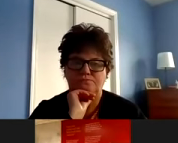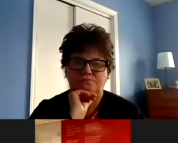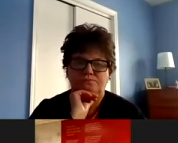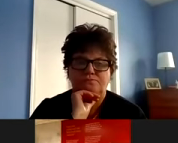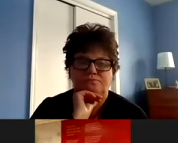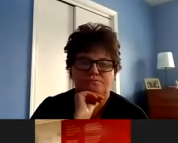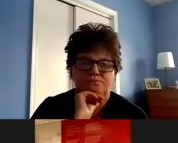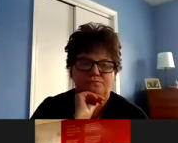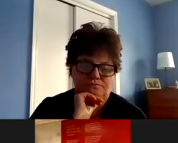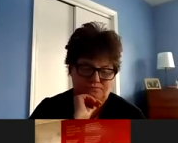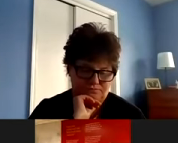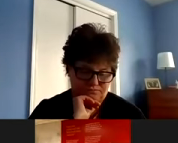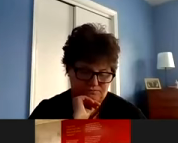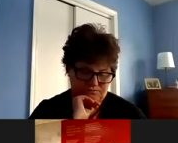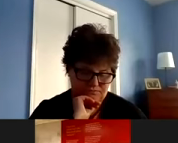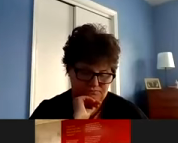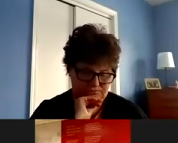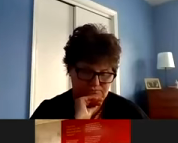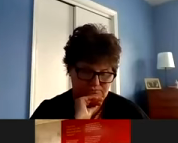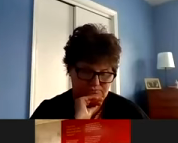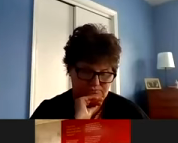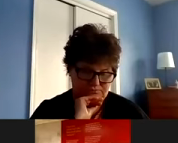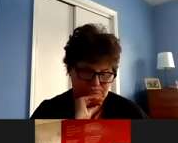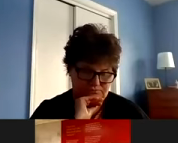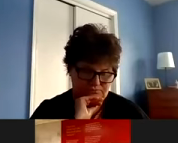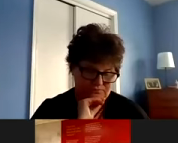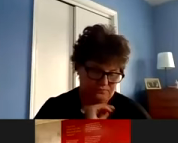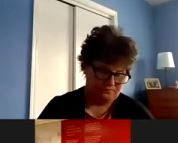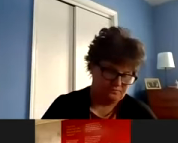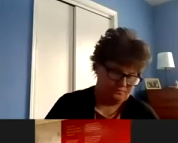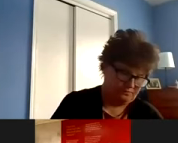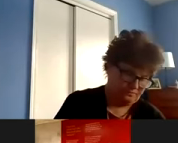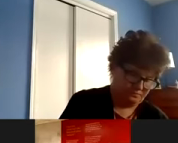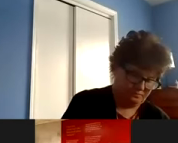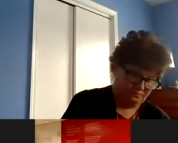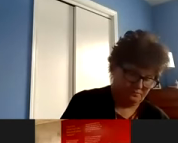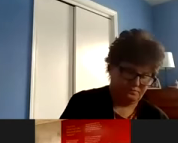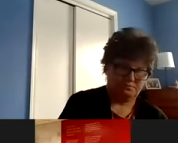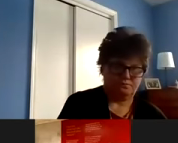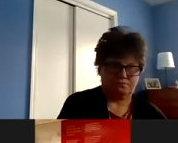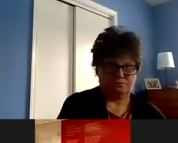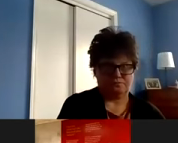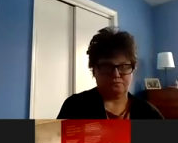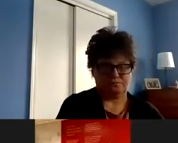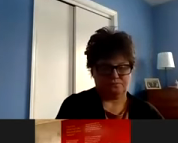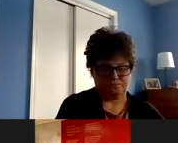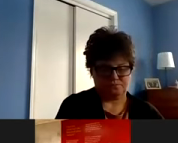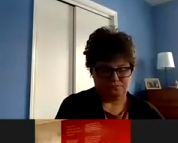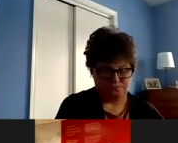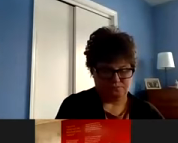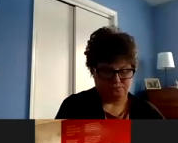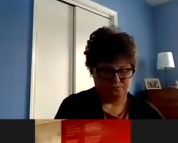creed dating back many centuries, we embrace our principles as strong values and moral